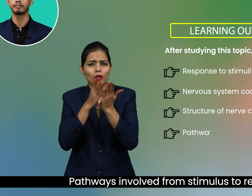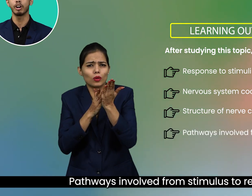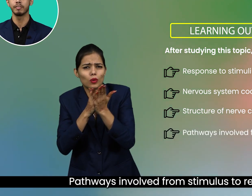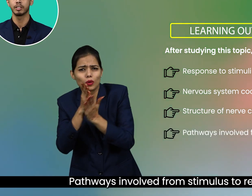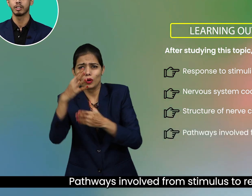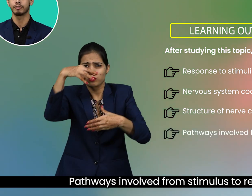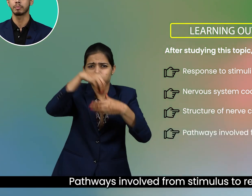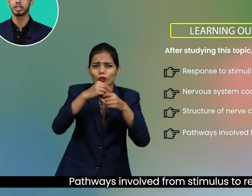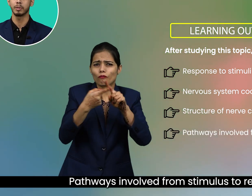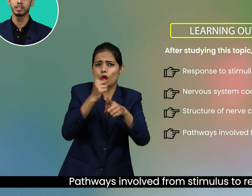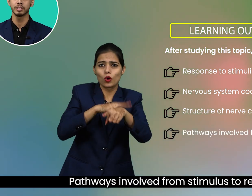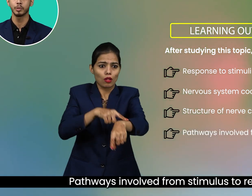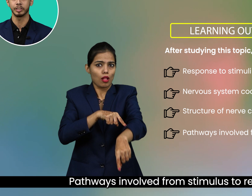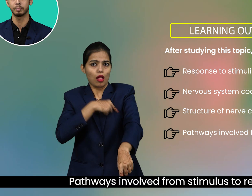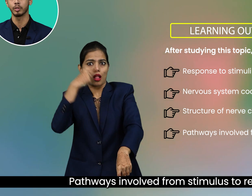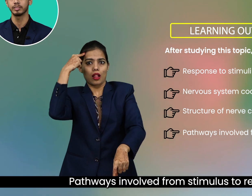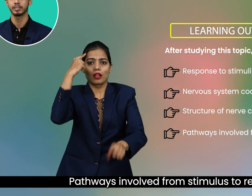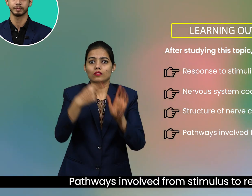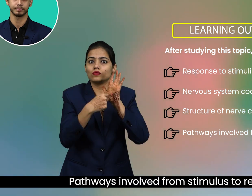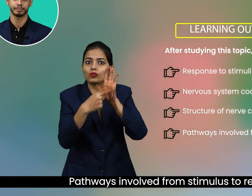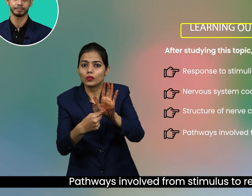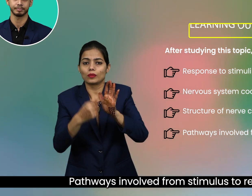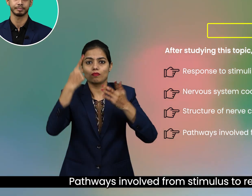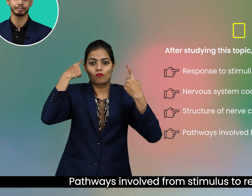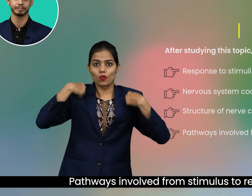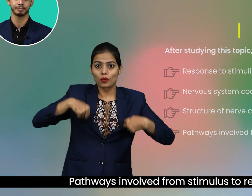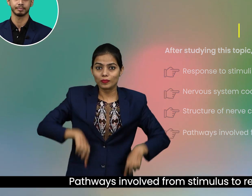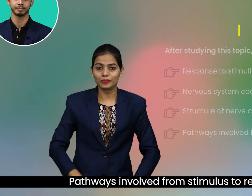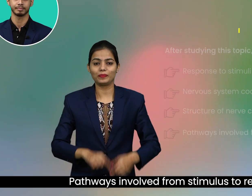pathways involved from stimulus to response,